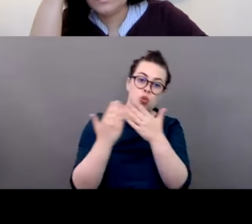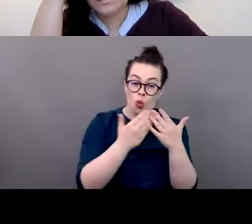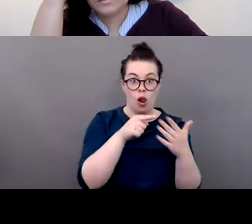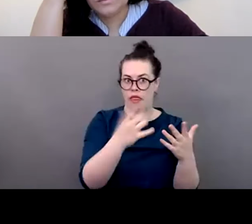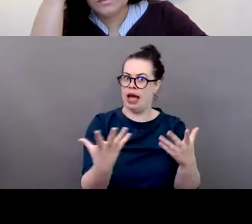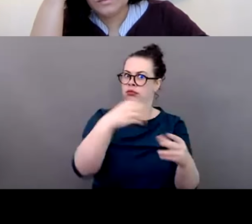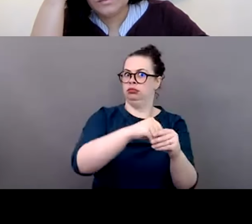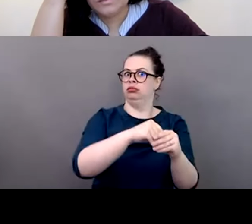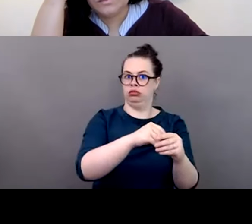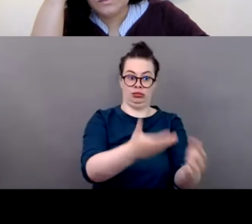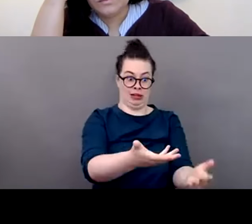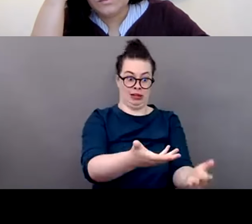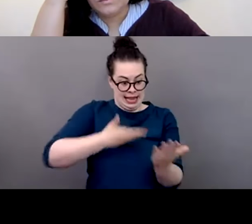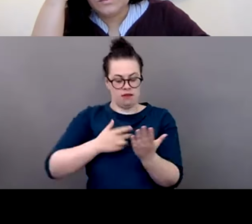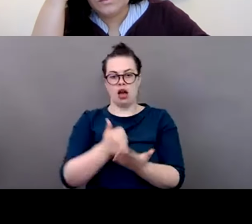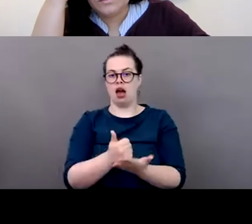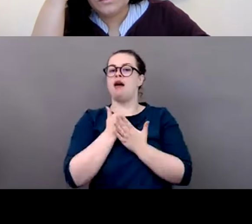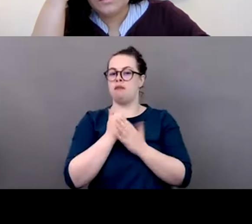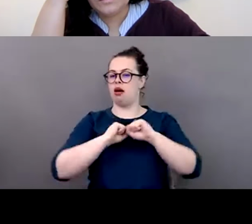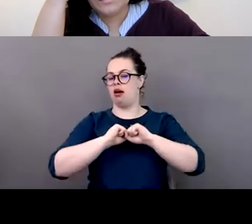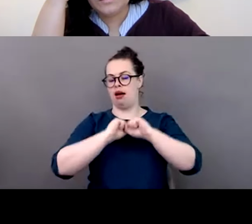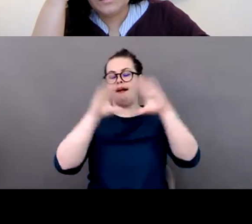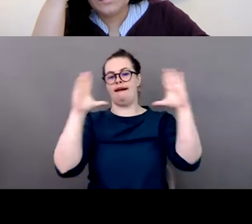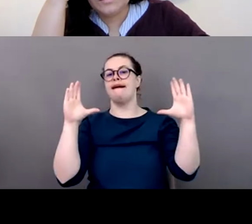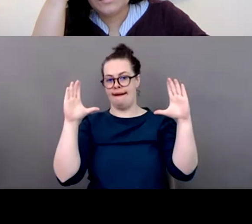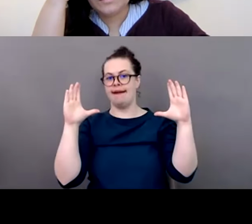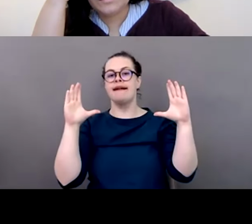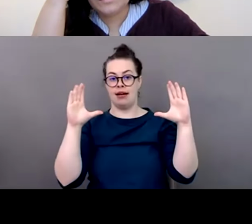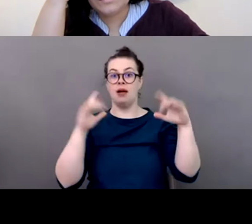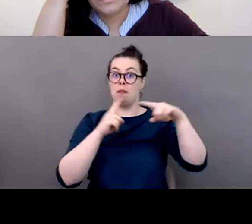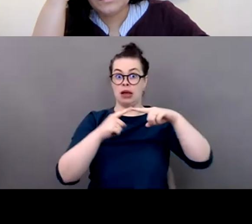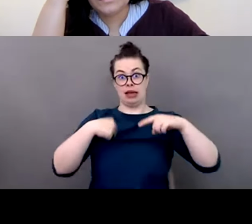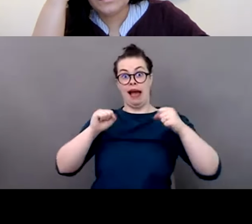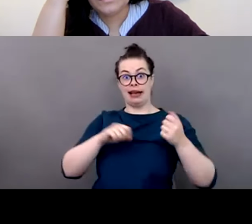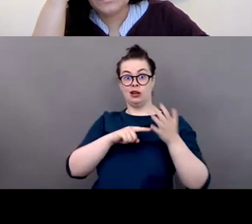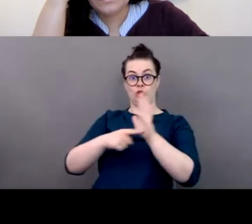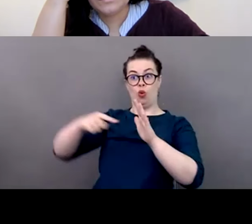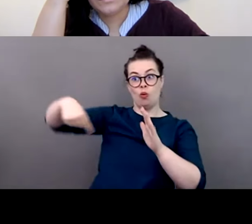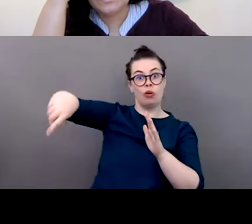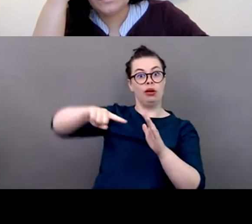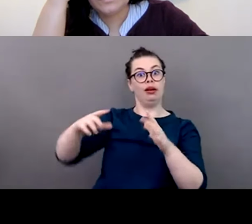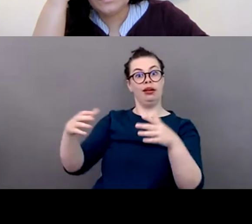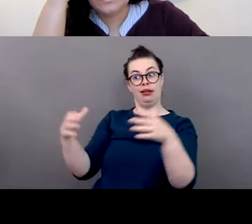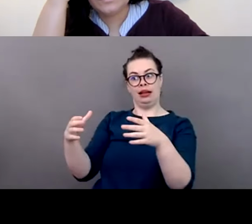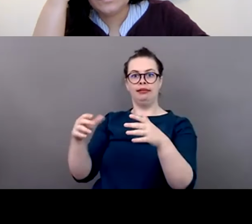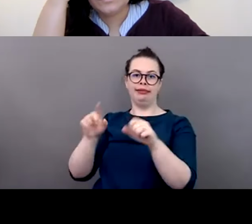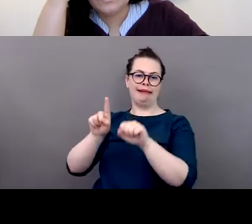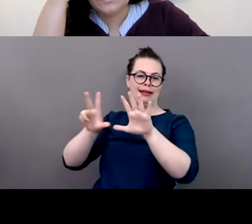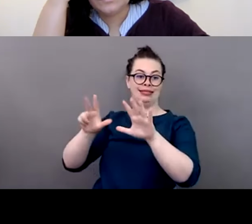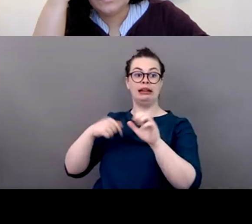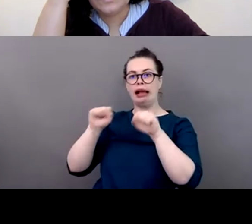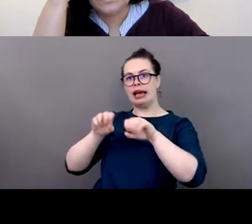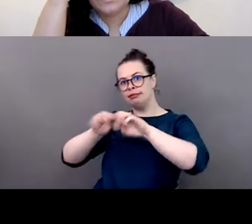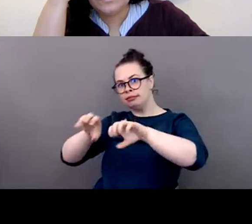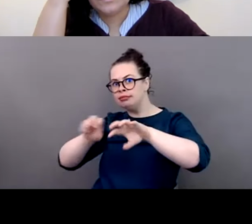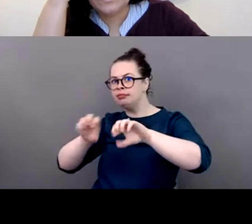that helped a lot the members of the committee to draft the general